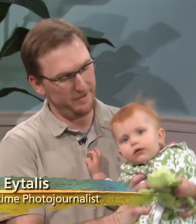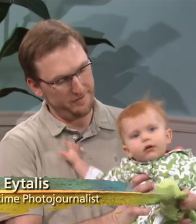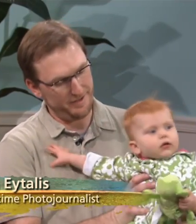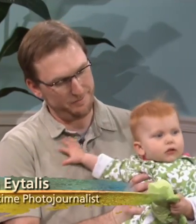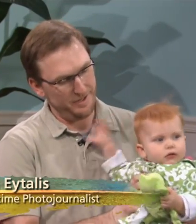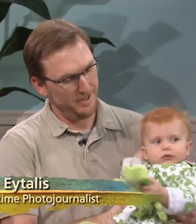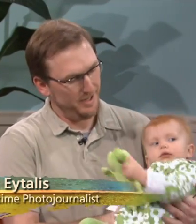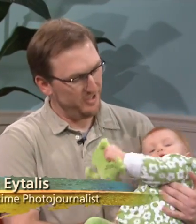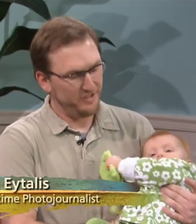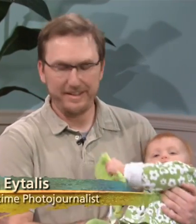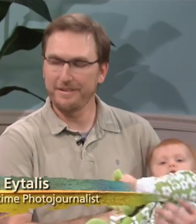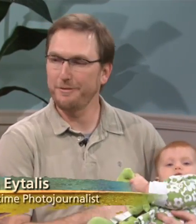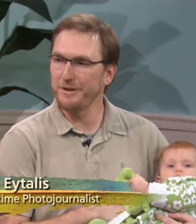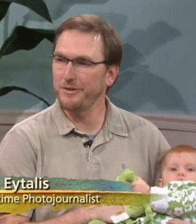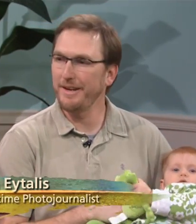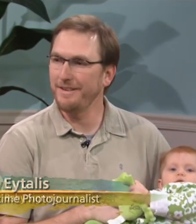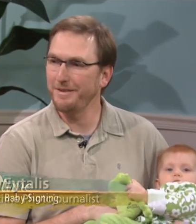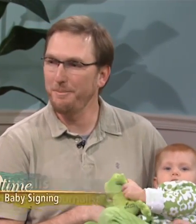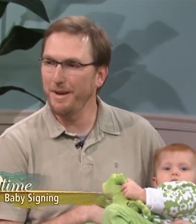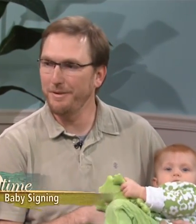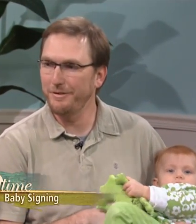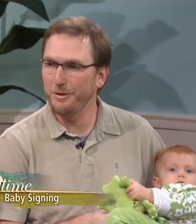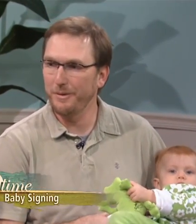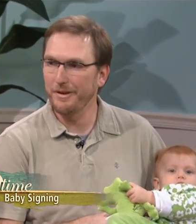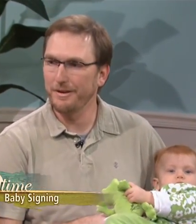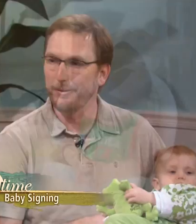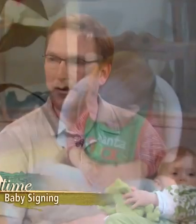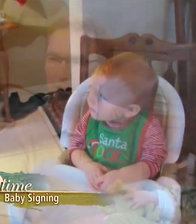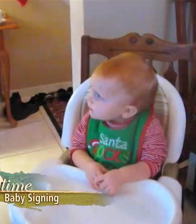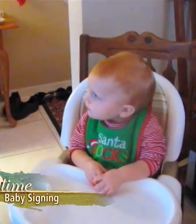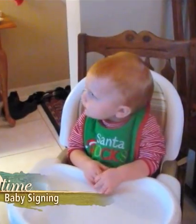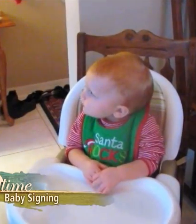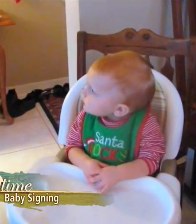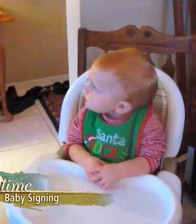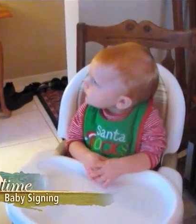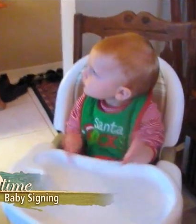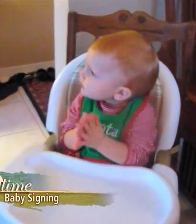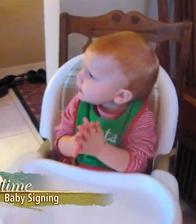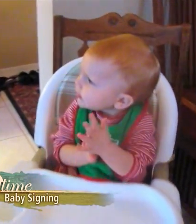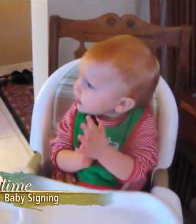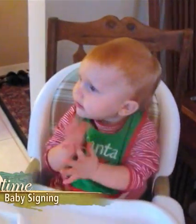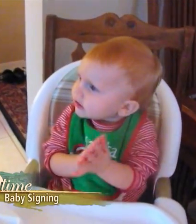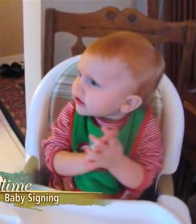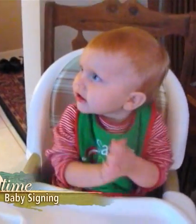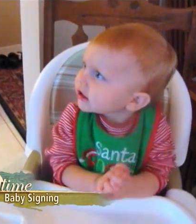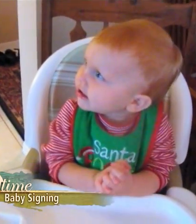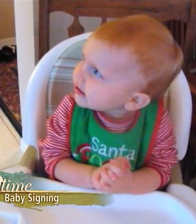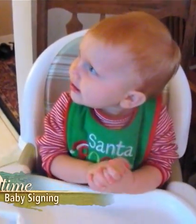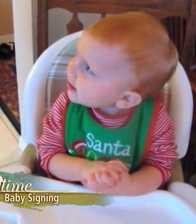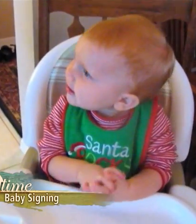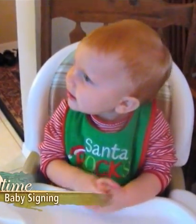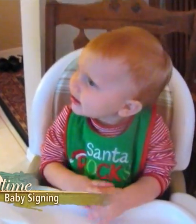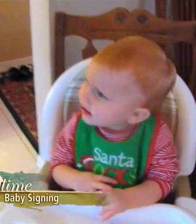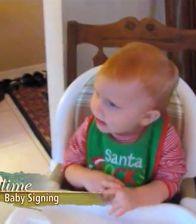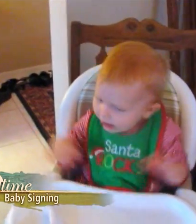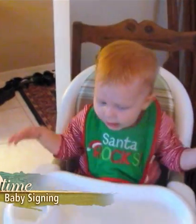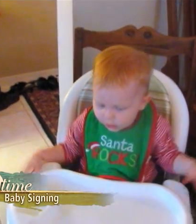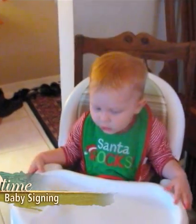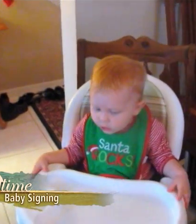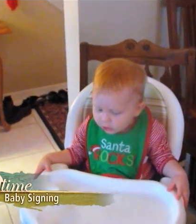because she doesn't get as frustrated as some babies do when they're hungry or they don't want something you gave them to eat. If she doesn't want cheese,